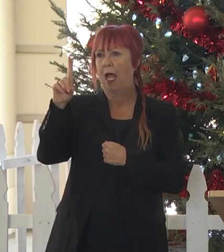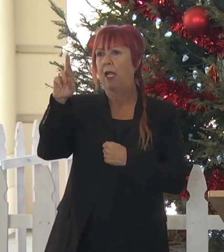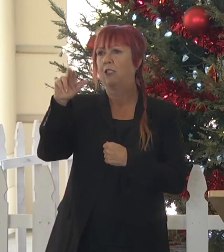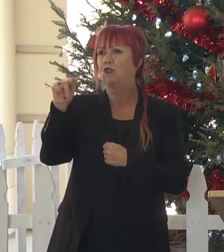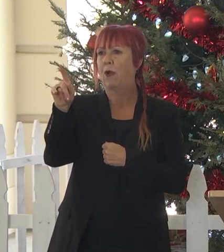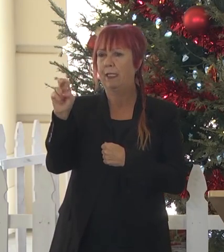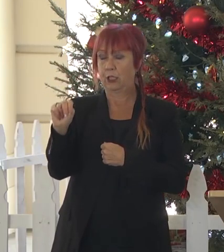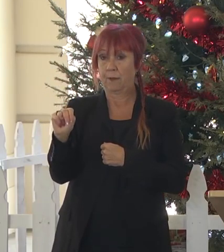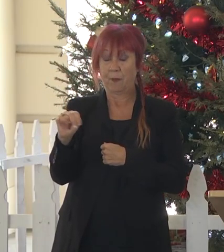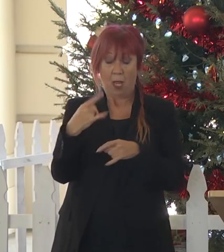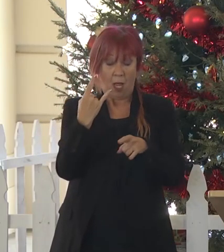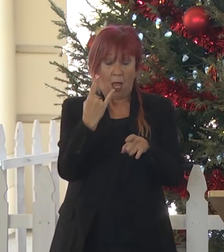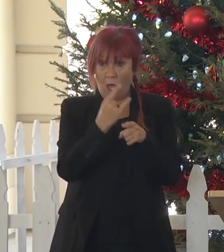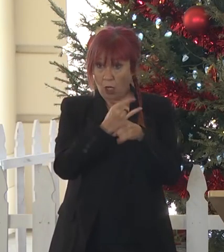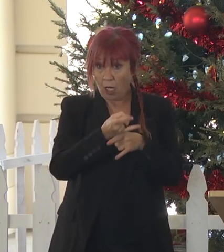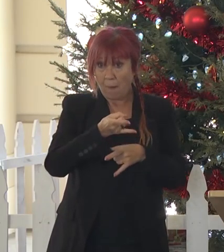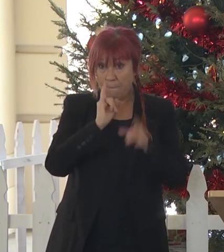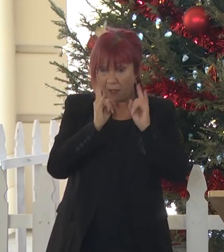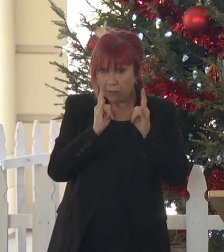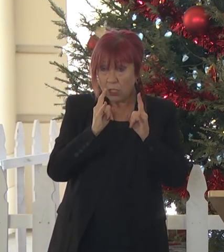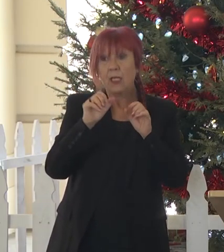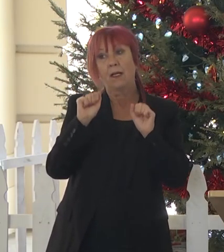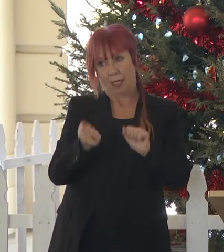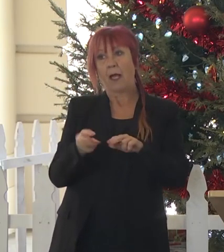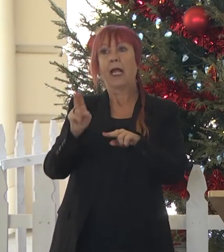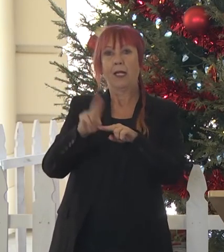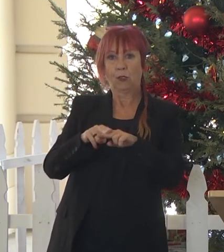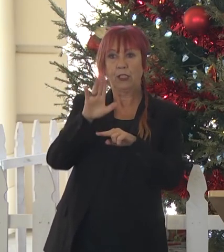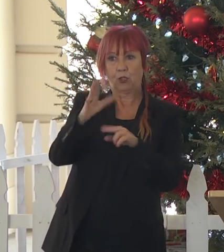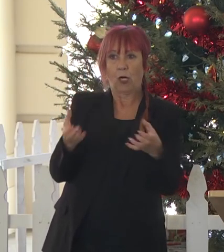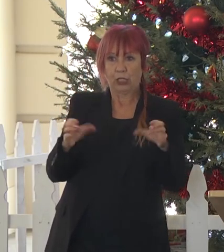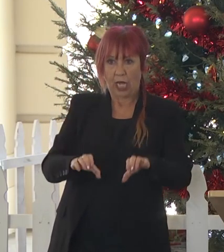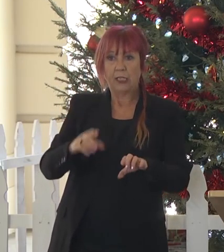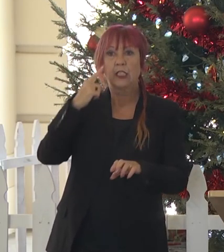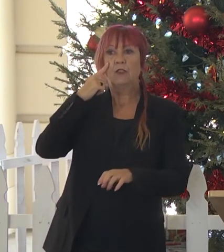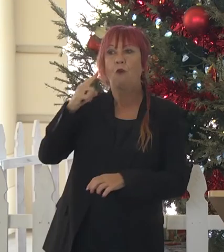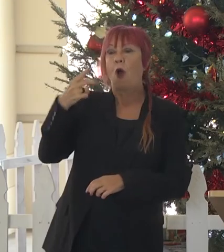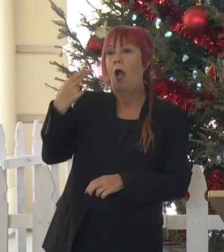Alcoholic beverages can also increase your chances for hypothermia.